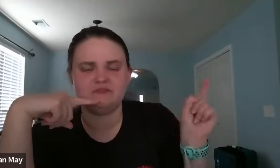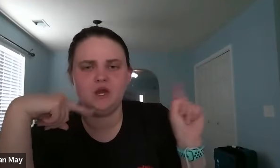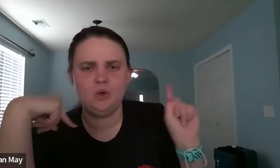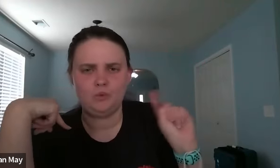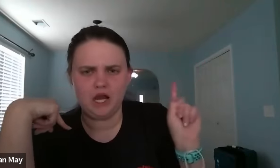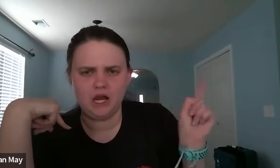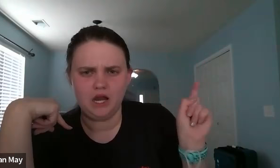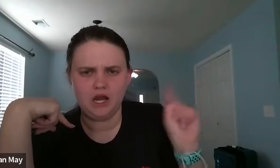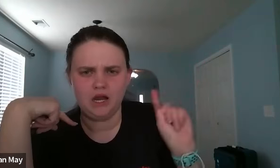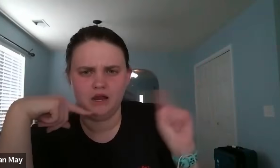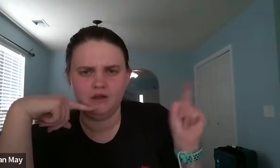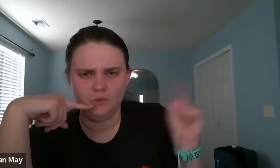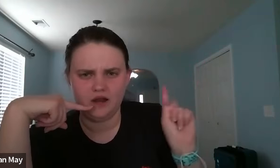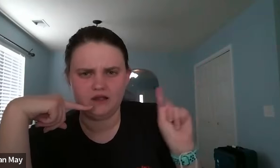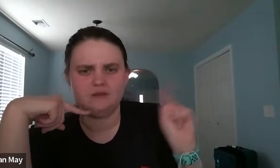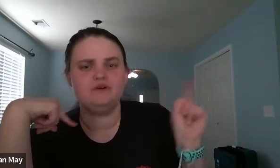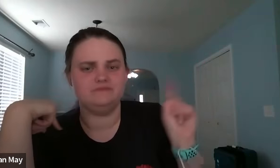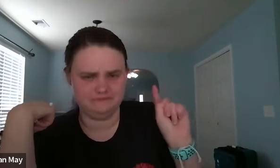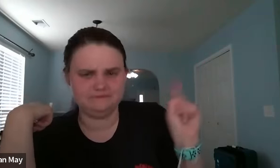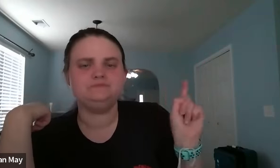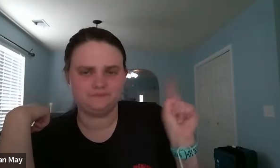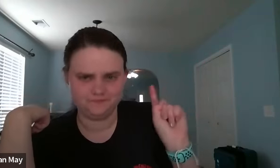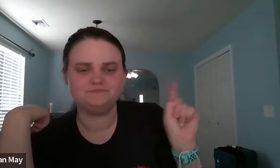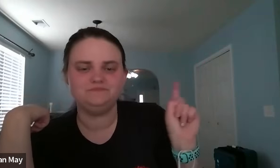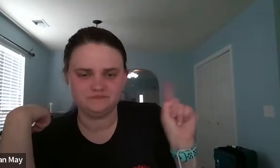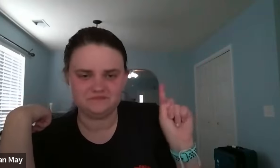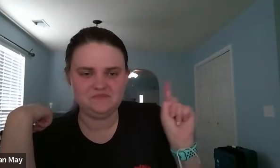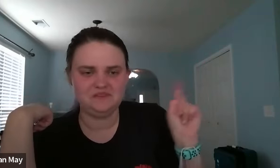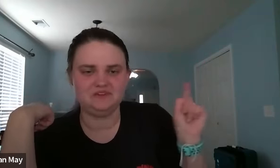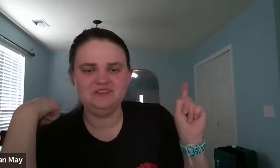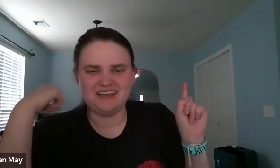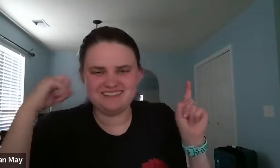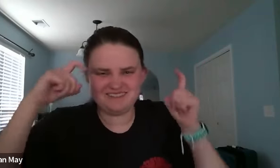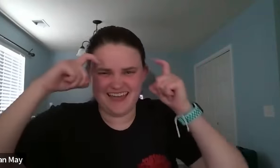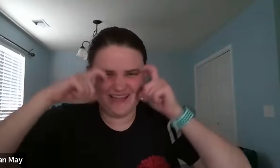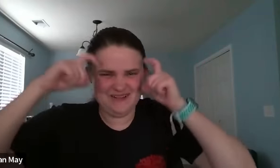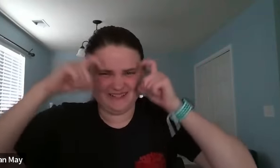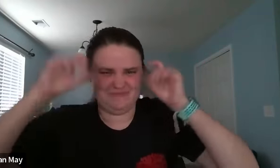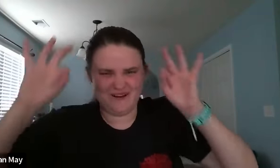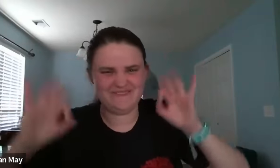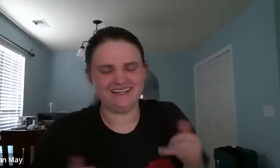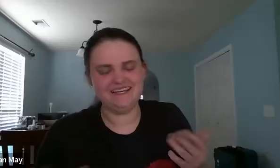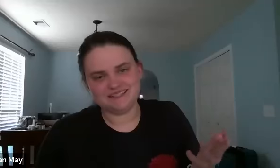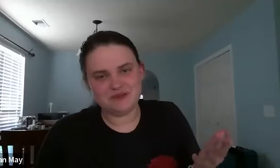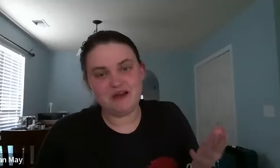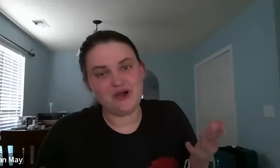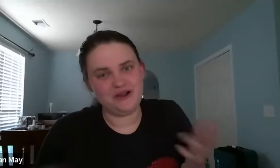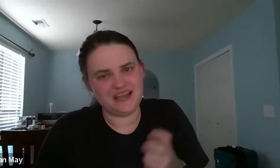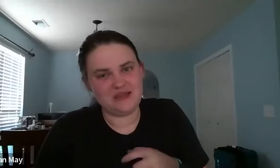that where kind of move. Good. You guys are doing the eyebrows. Perfect. Some people have a hard time with